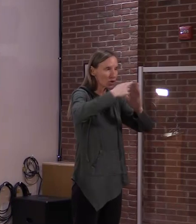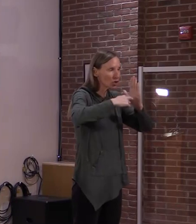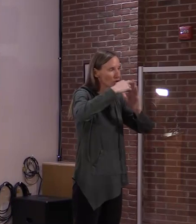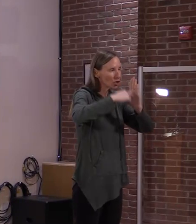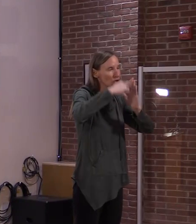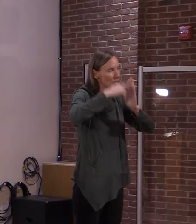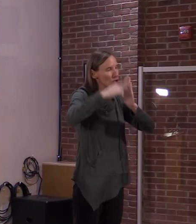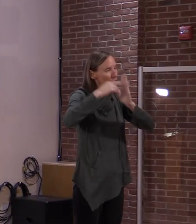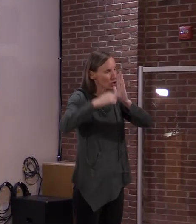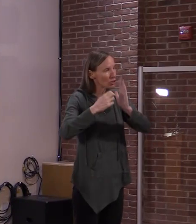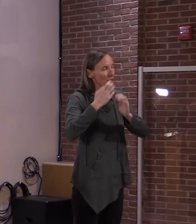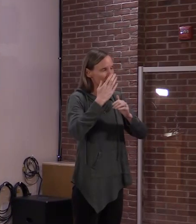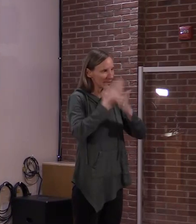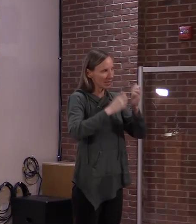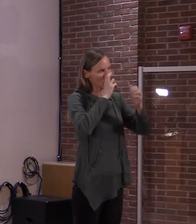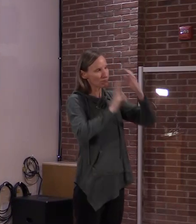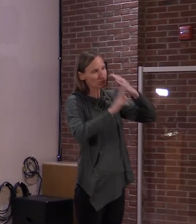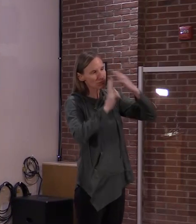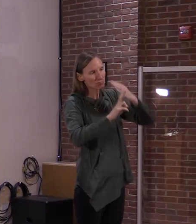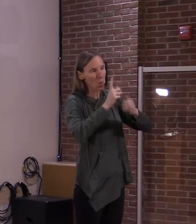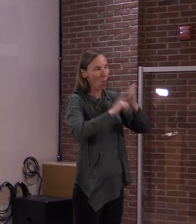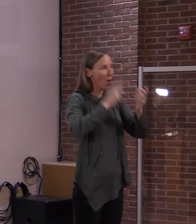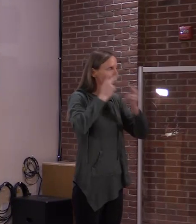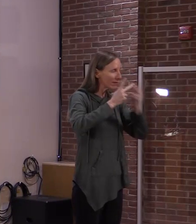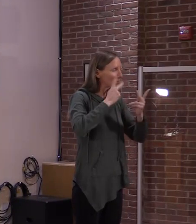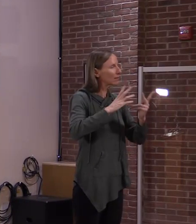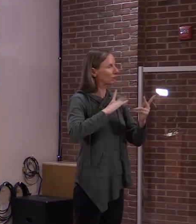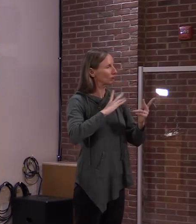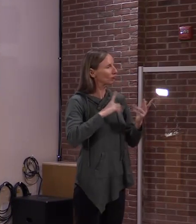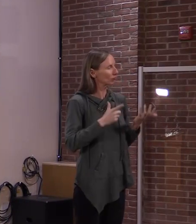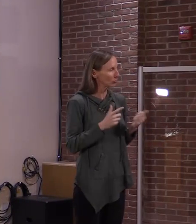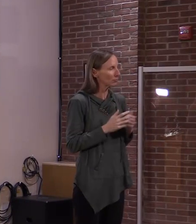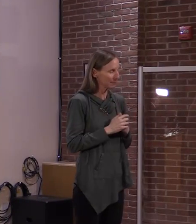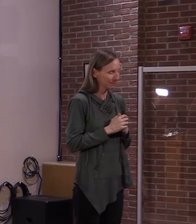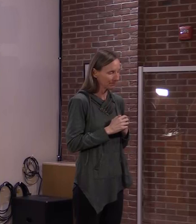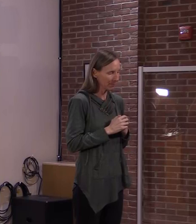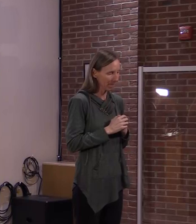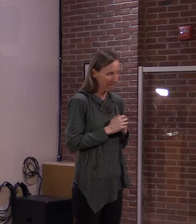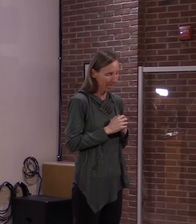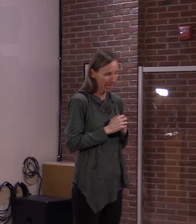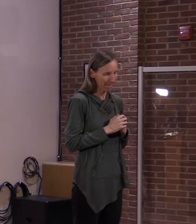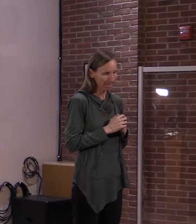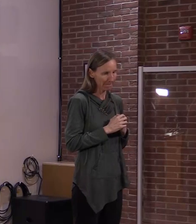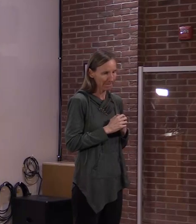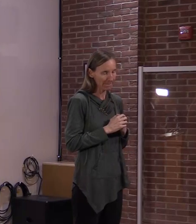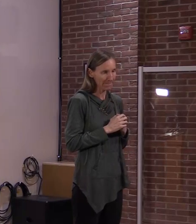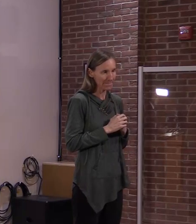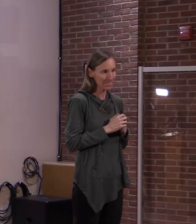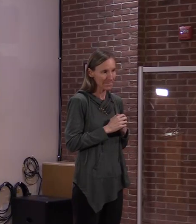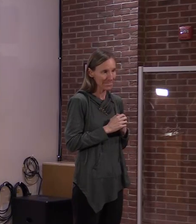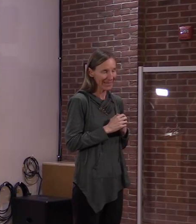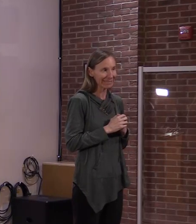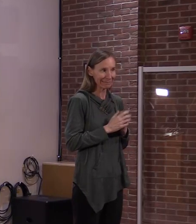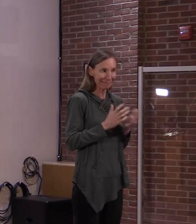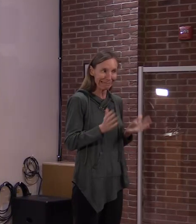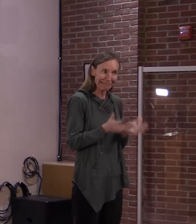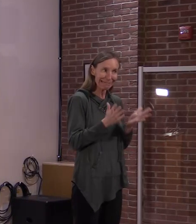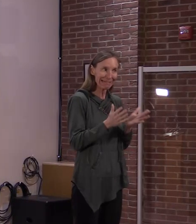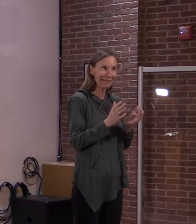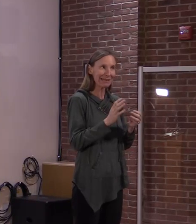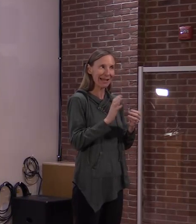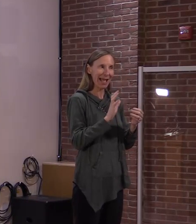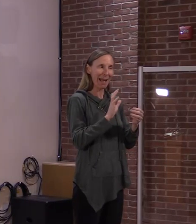in some of the modeling that we've been given. So we look forward to them continuing to sign